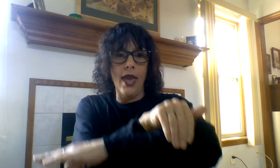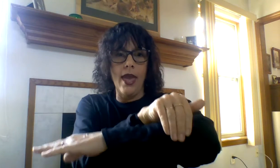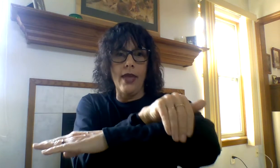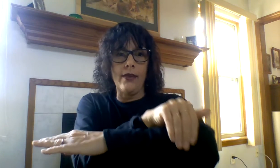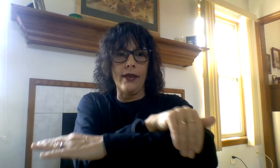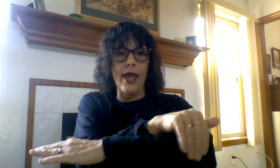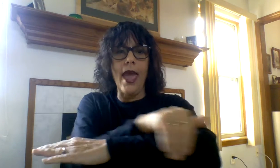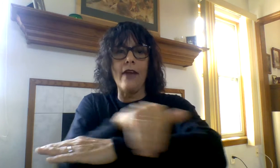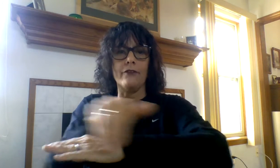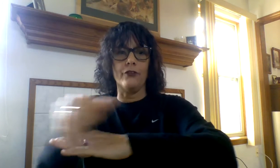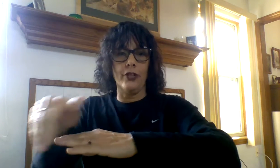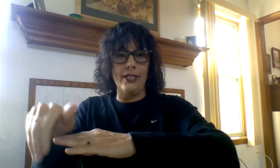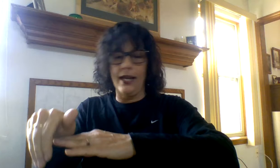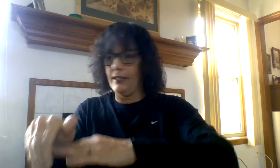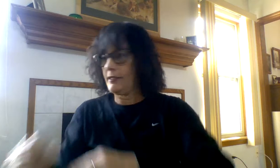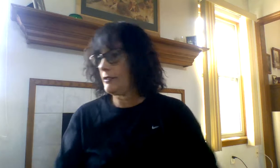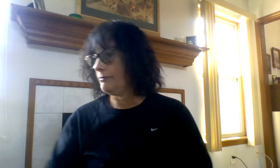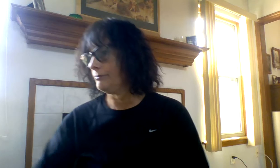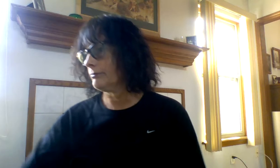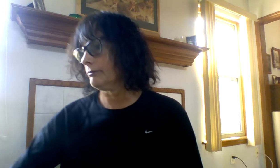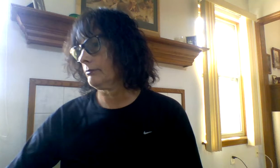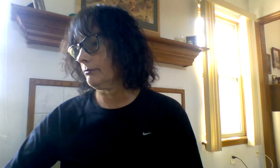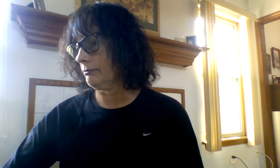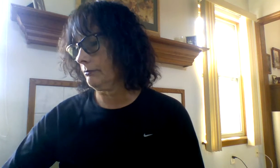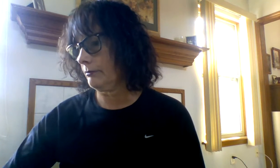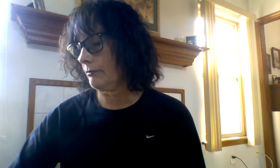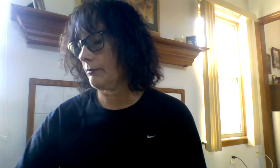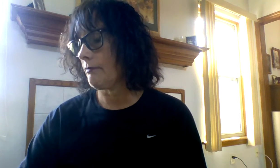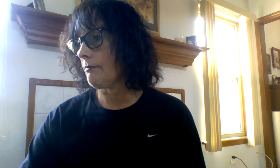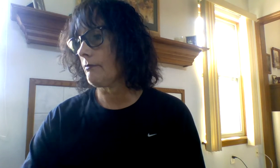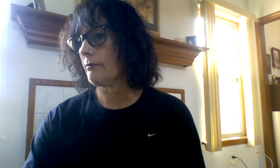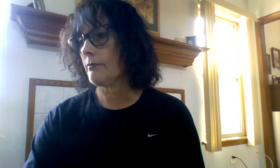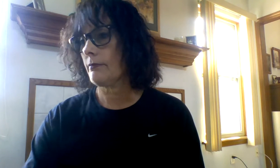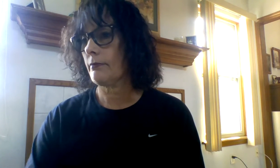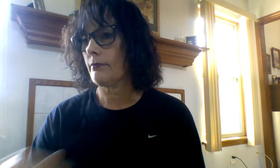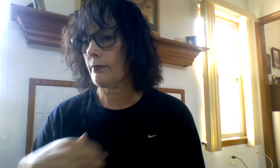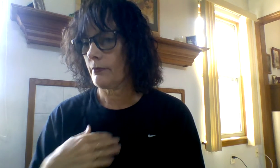and then every night.